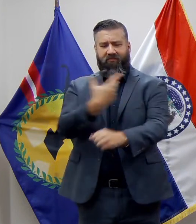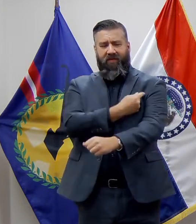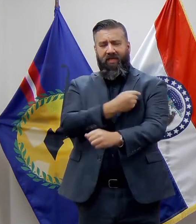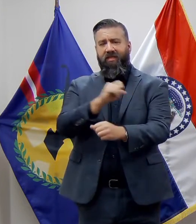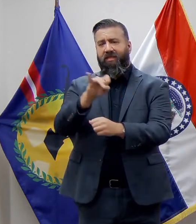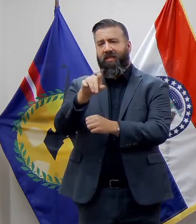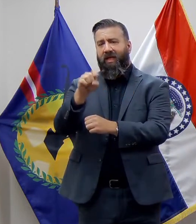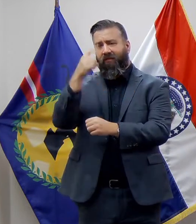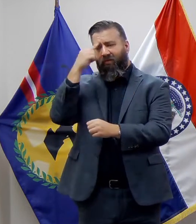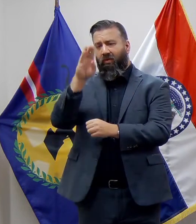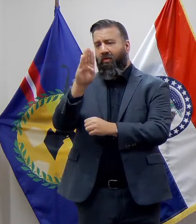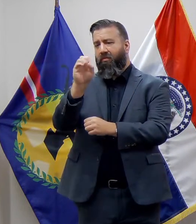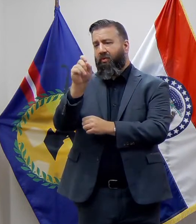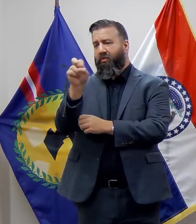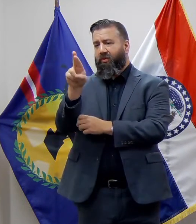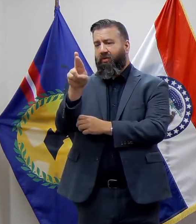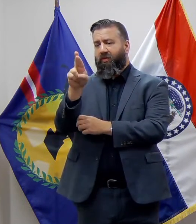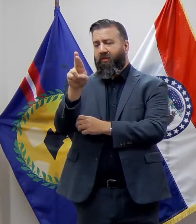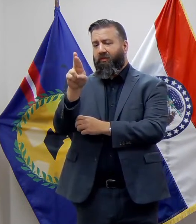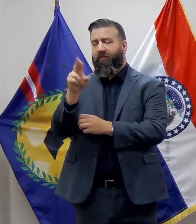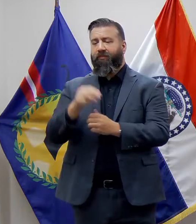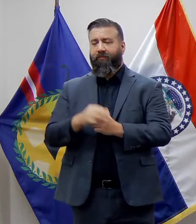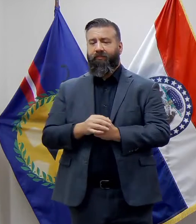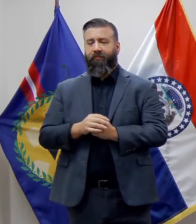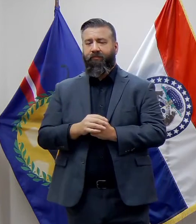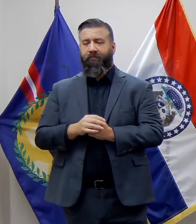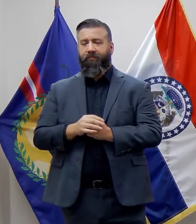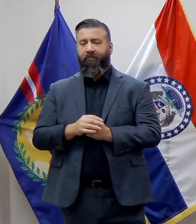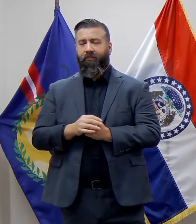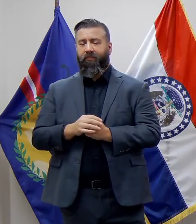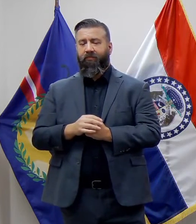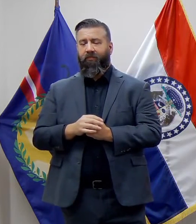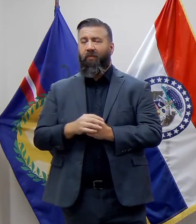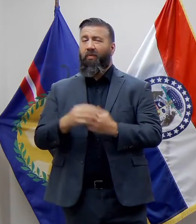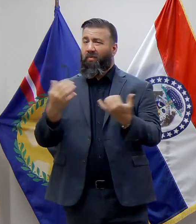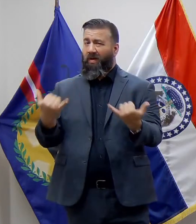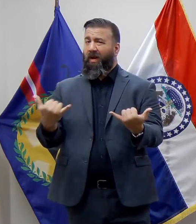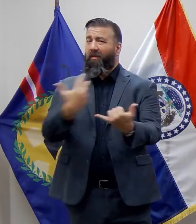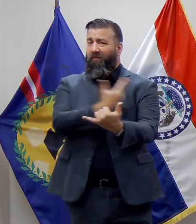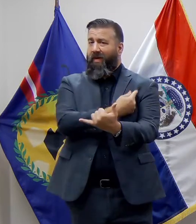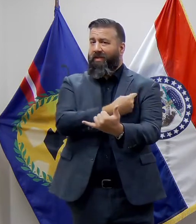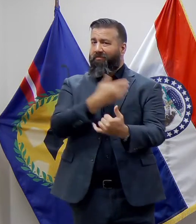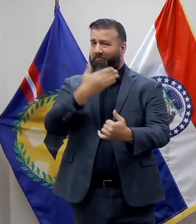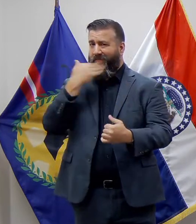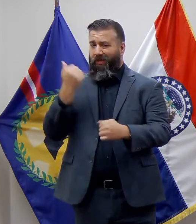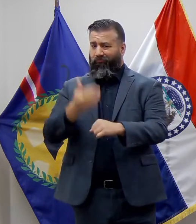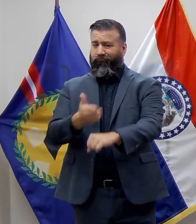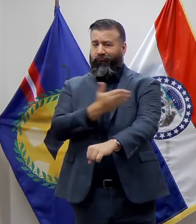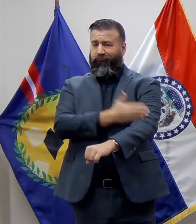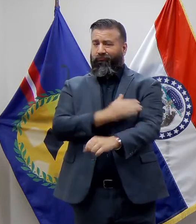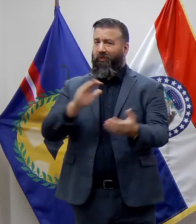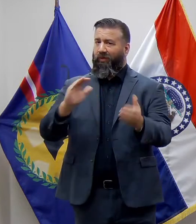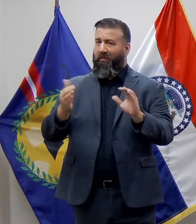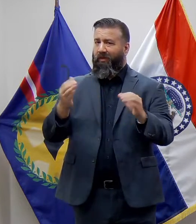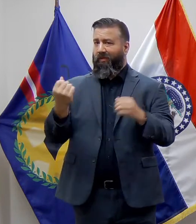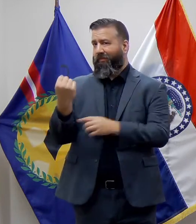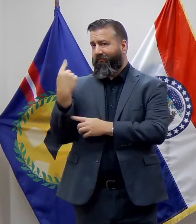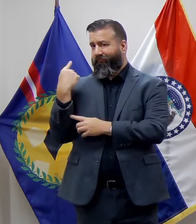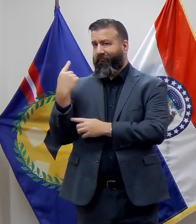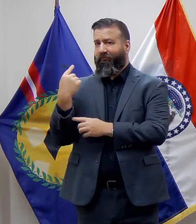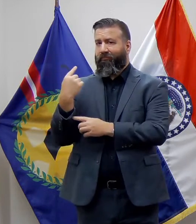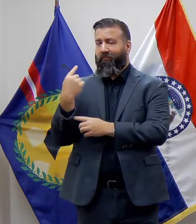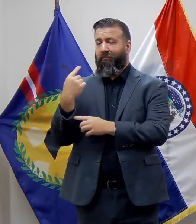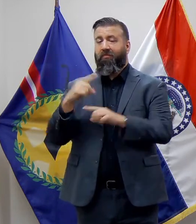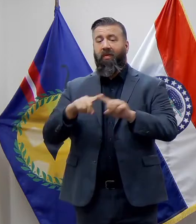to that? Well, the vaccination capacity in our community is much better than it was early on in the pandemic. The question is